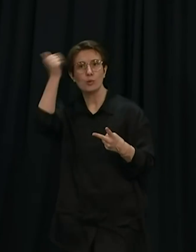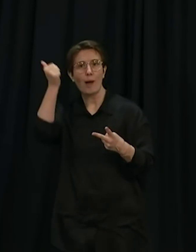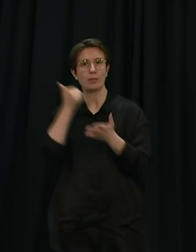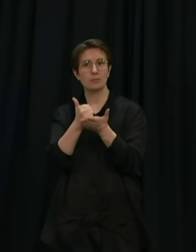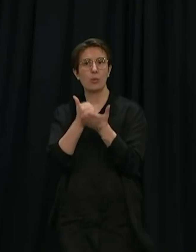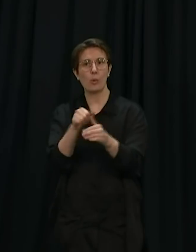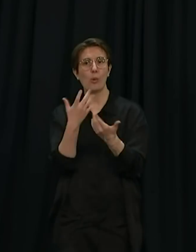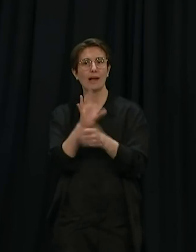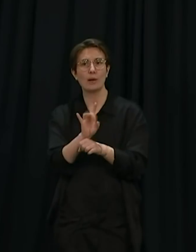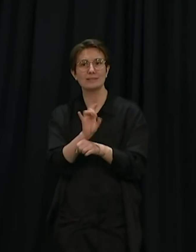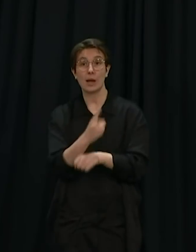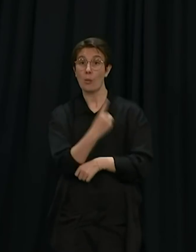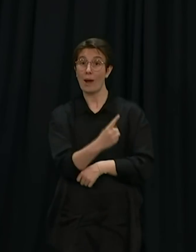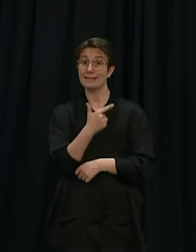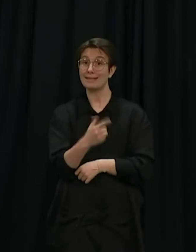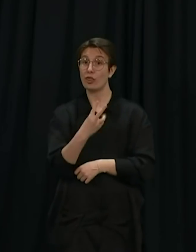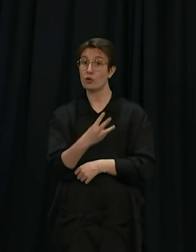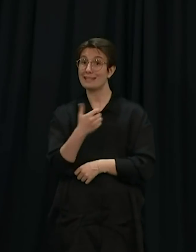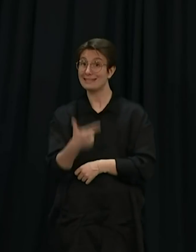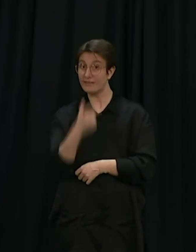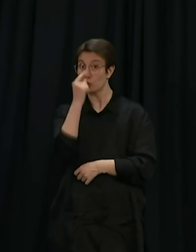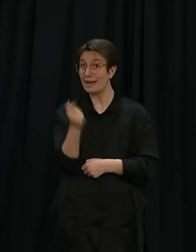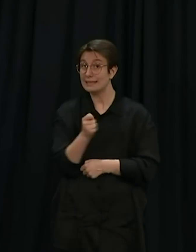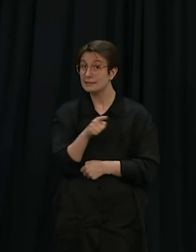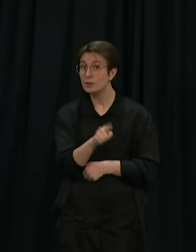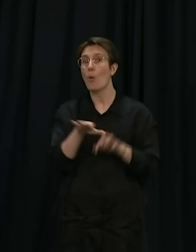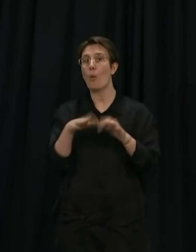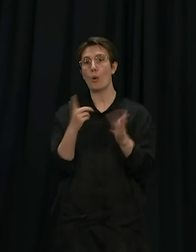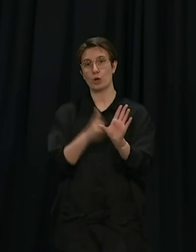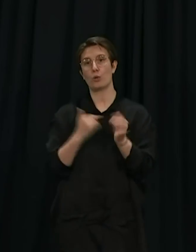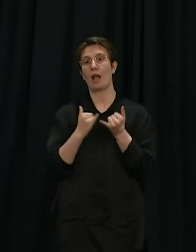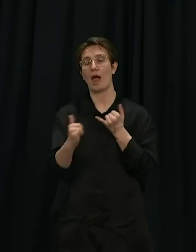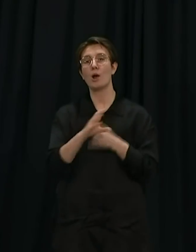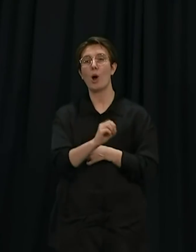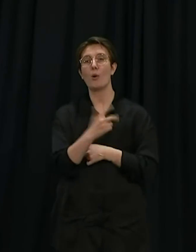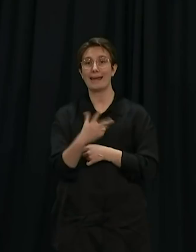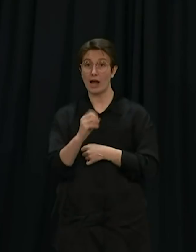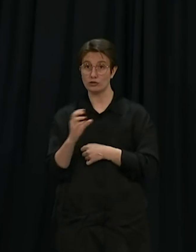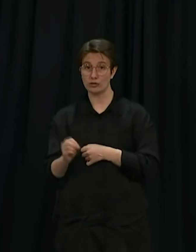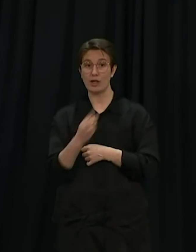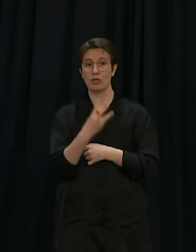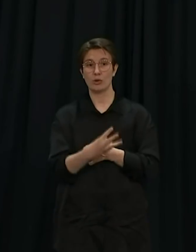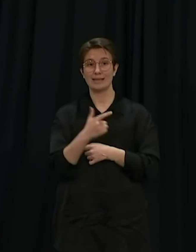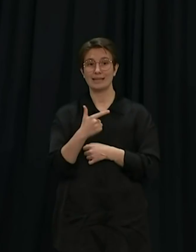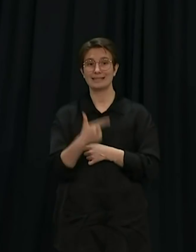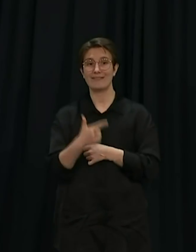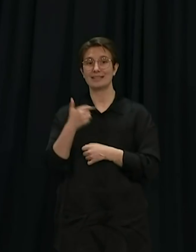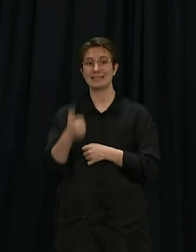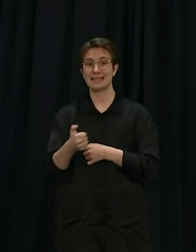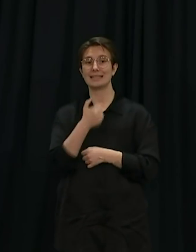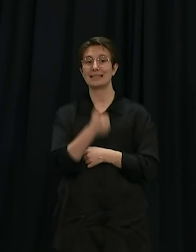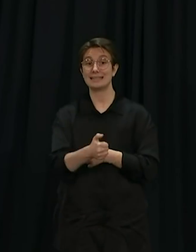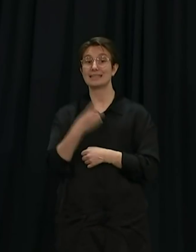counselling, call 1737 or Youthline on 0800 376 633. If you're from the